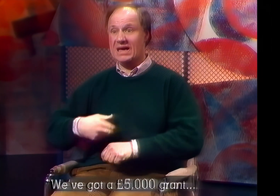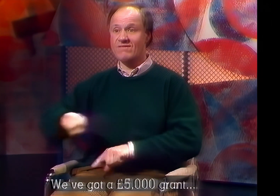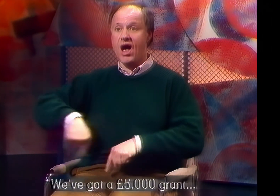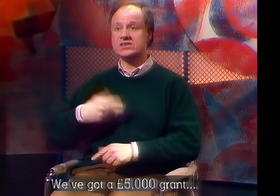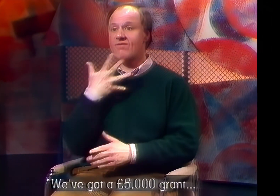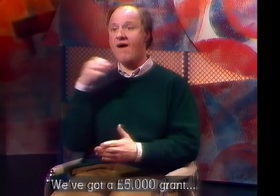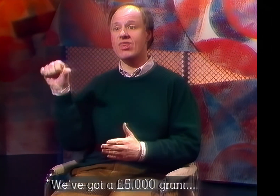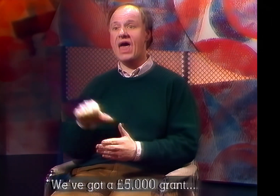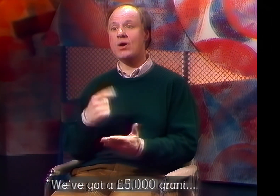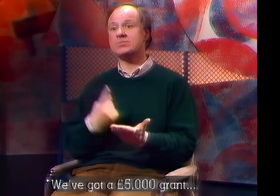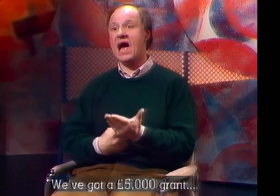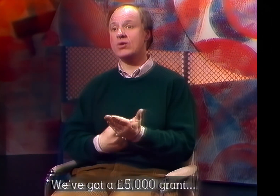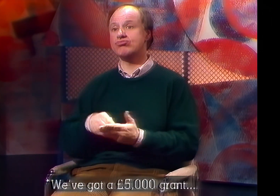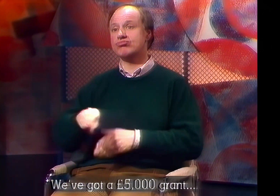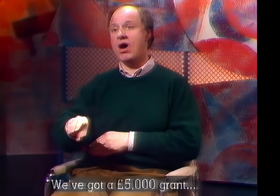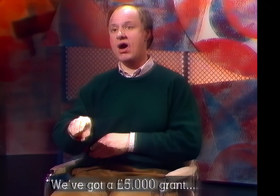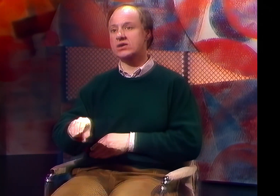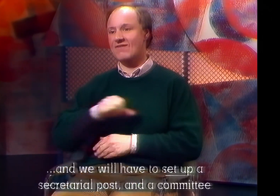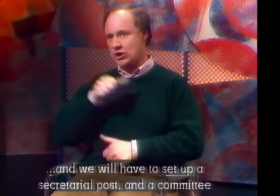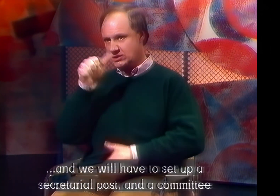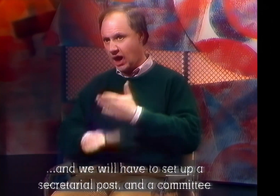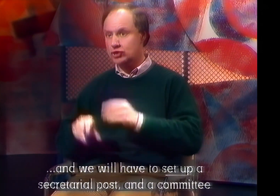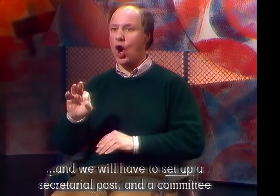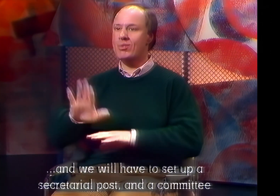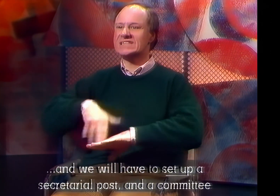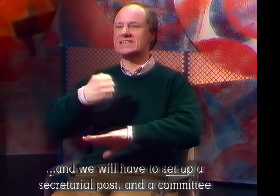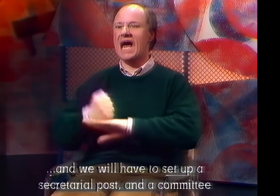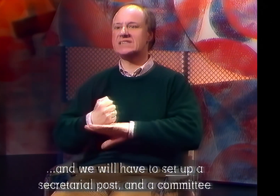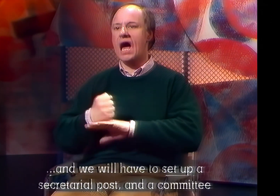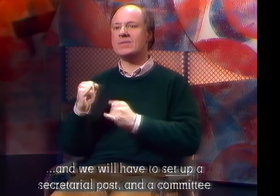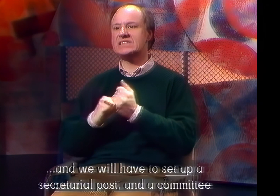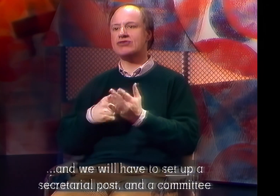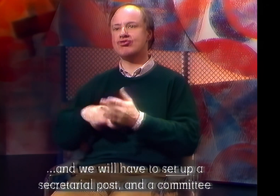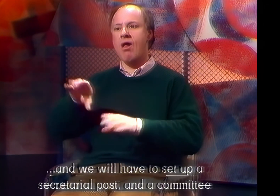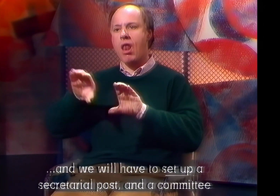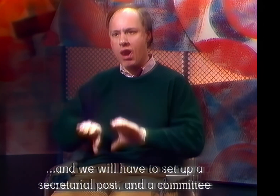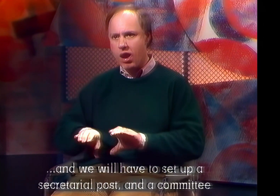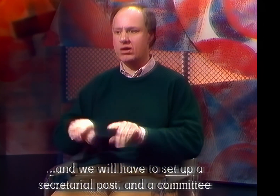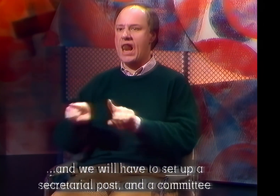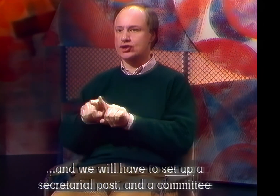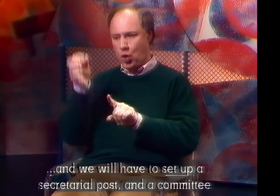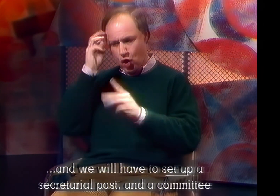We've got a £5,000 grant, and we will have to set up a secretarial post and a